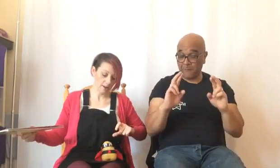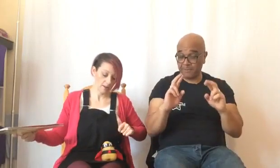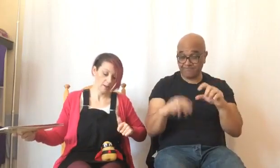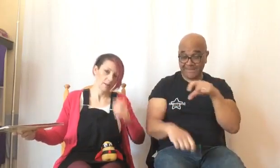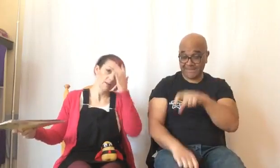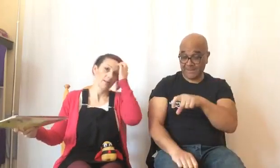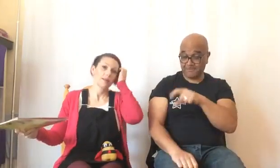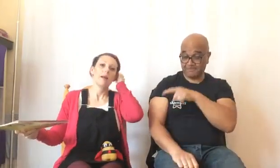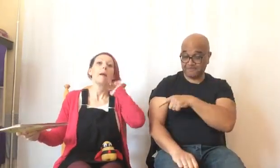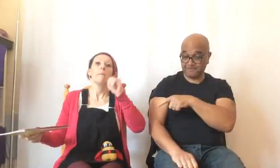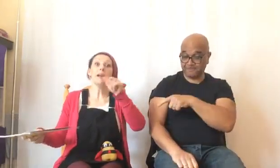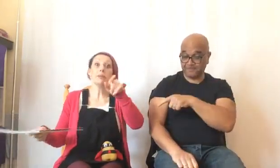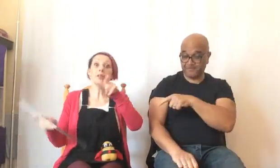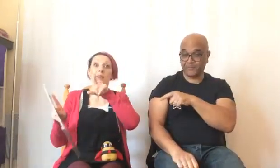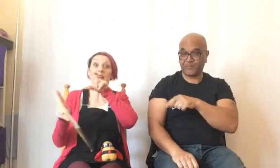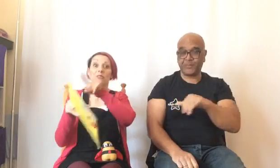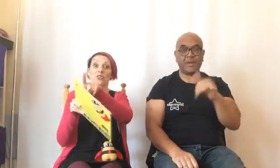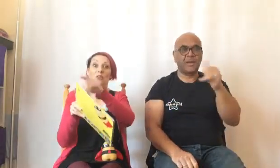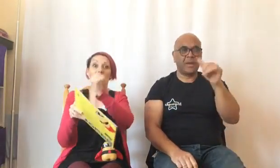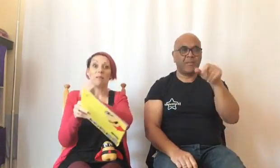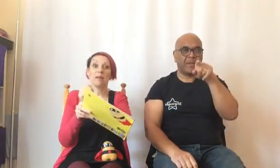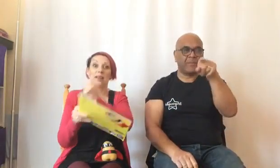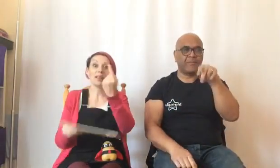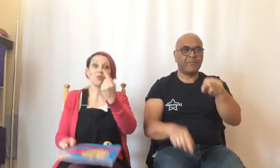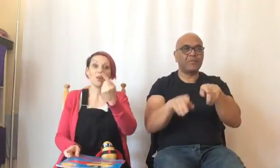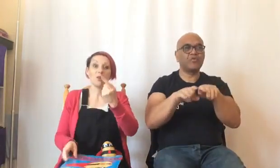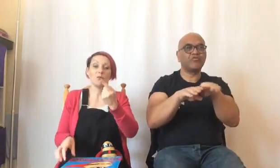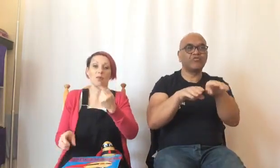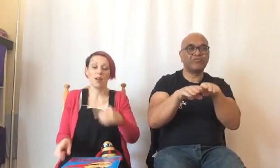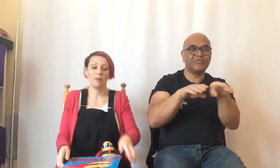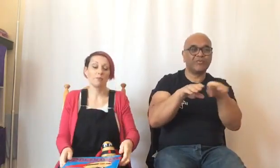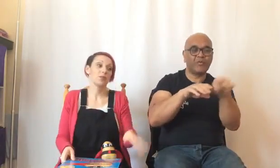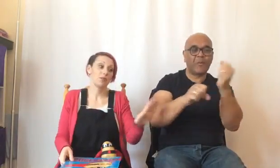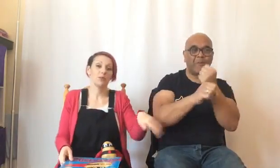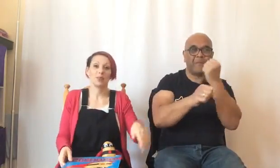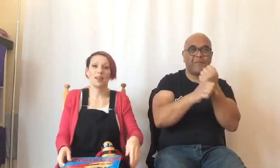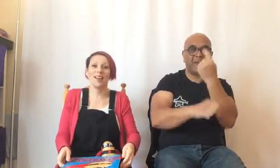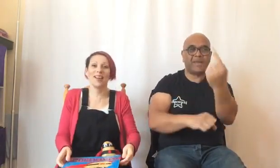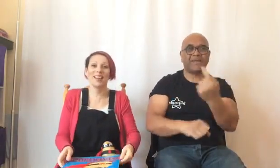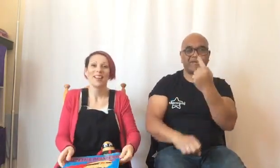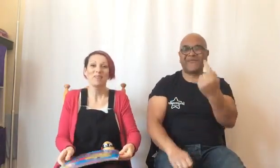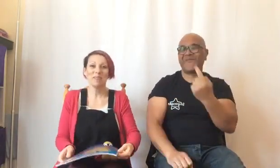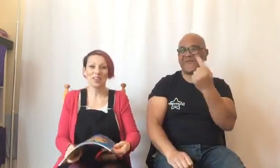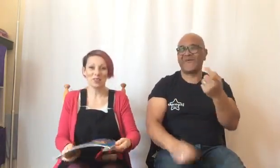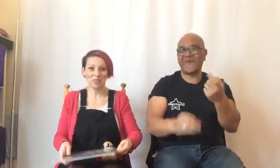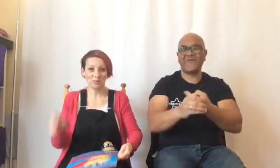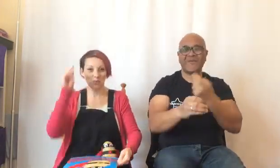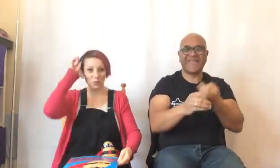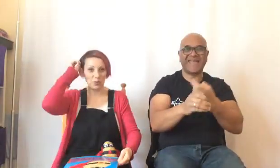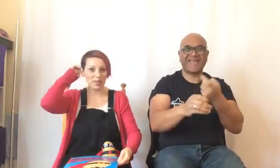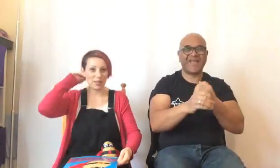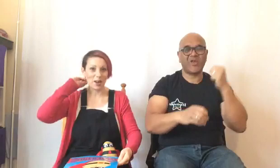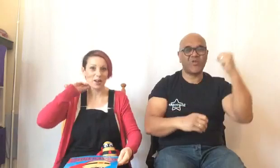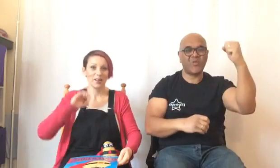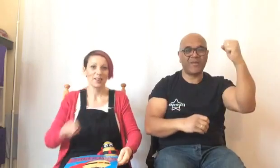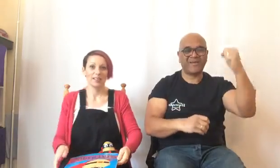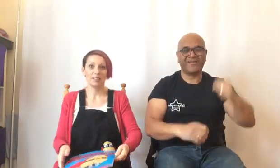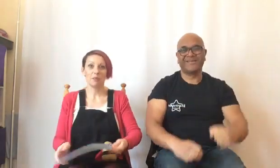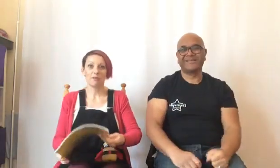Stay. Maybe you could have a try at making your own, sorry, you sign, making your own